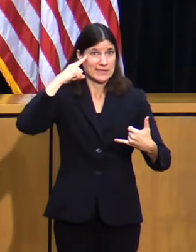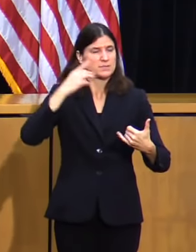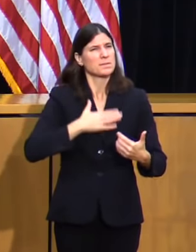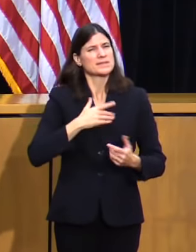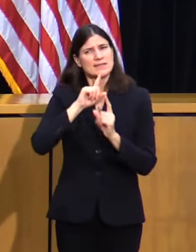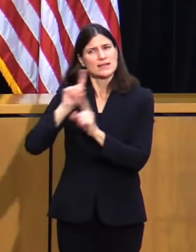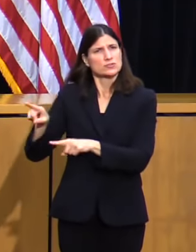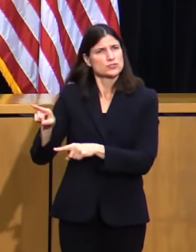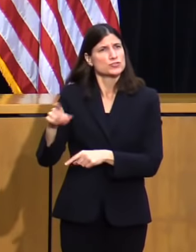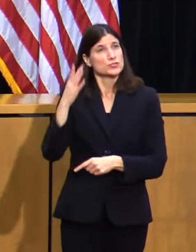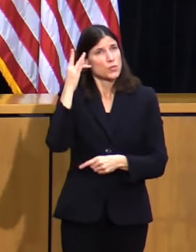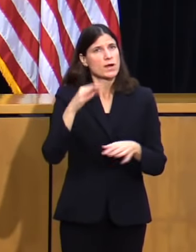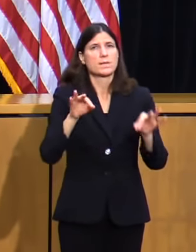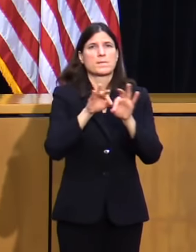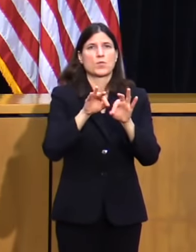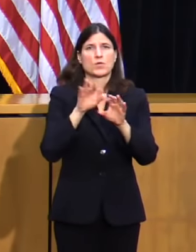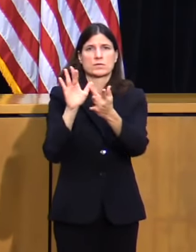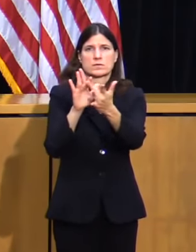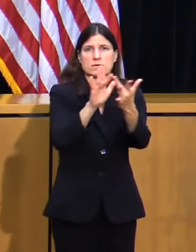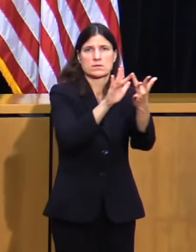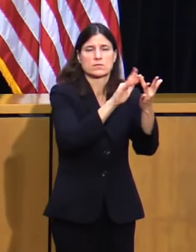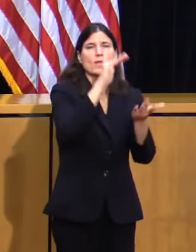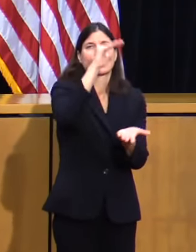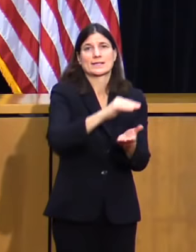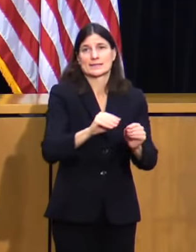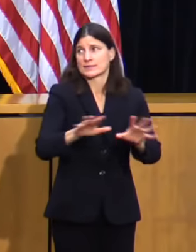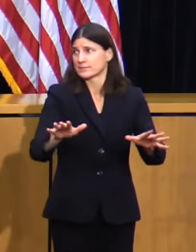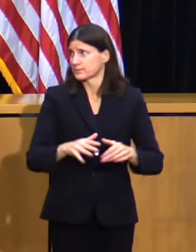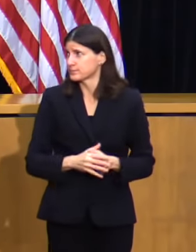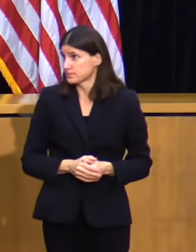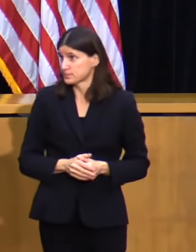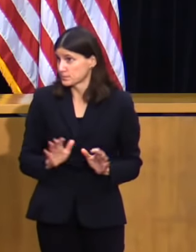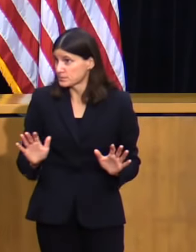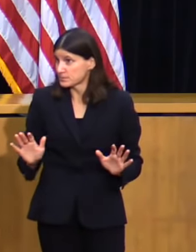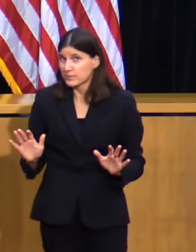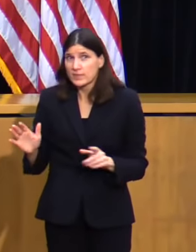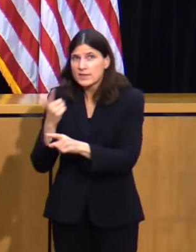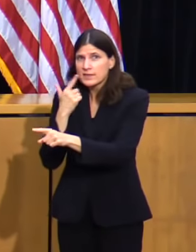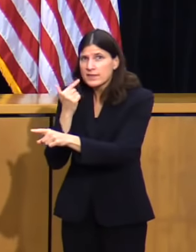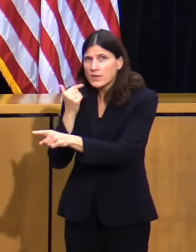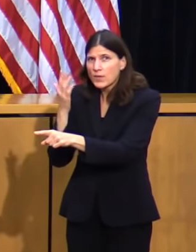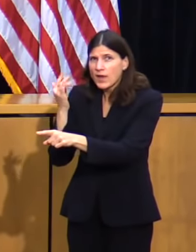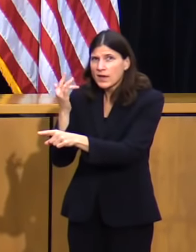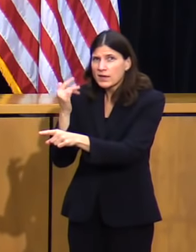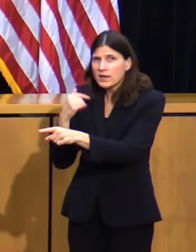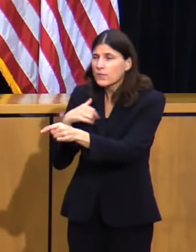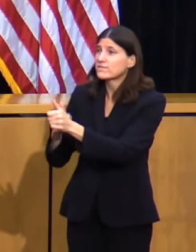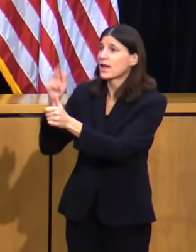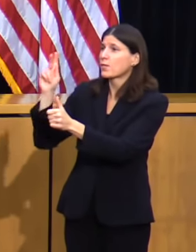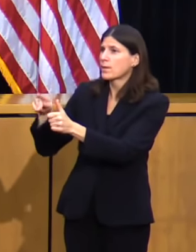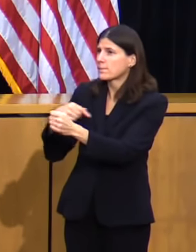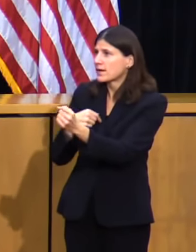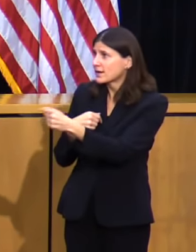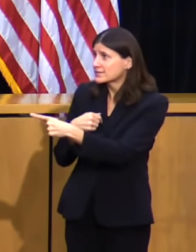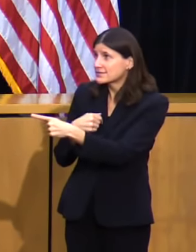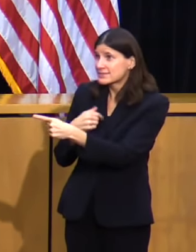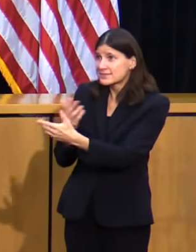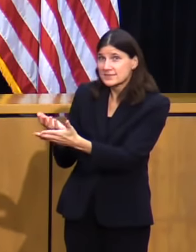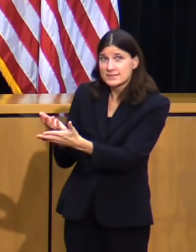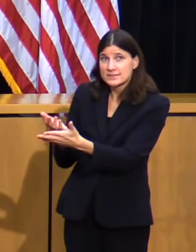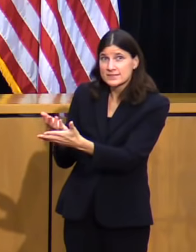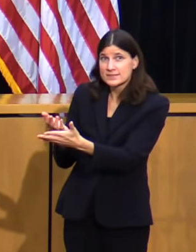quarantine. Secretary, could I ask you a follow-up question? Dr. Dixon was Maybe. talking, I'll try anyway. Dr. Dixon was talking about